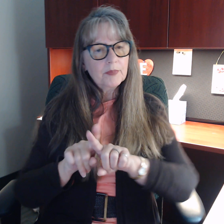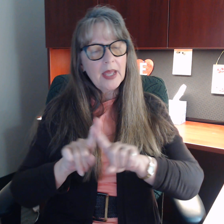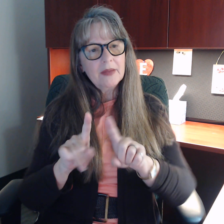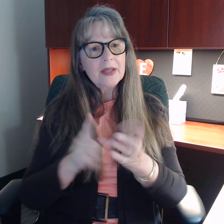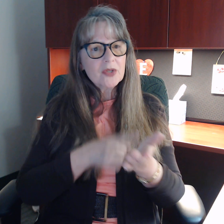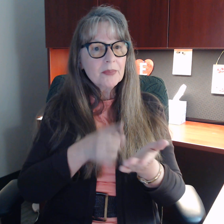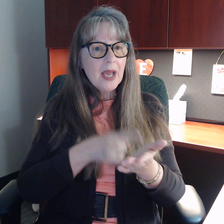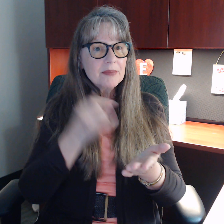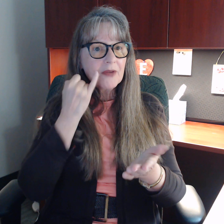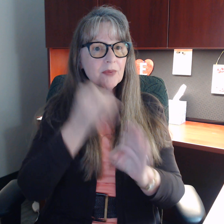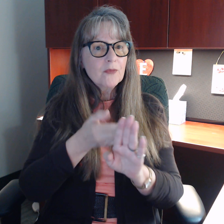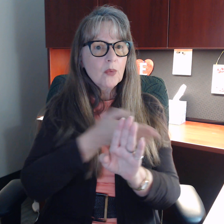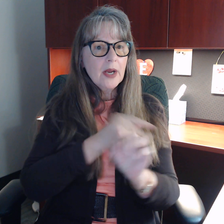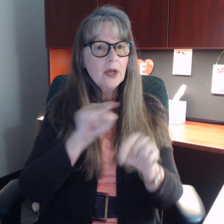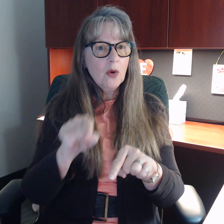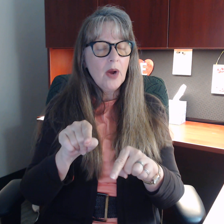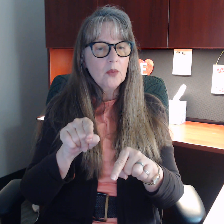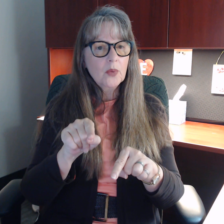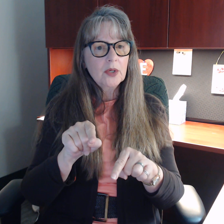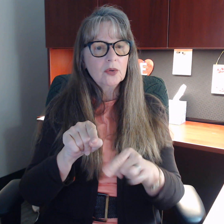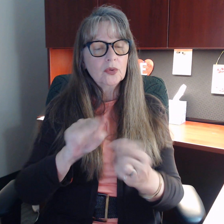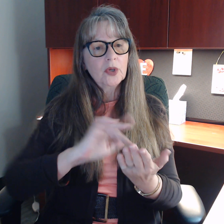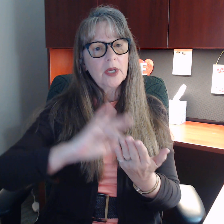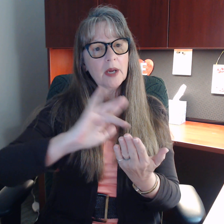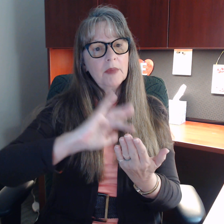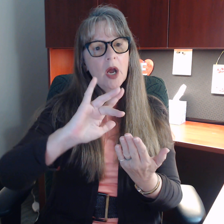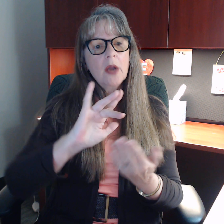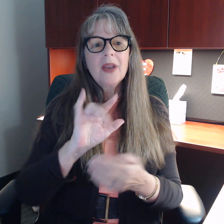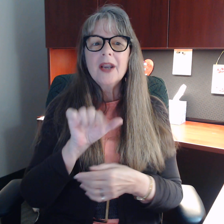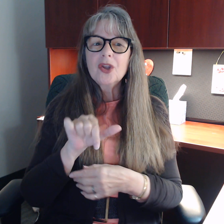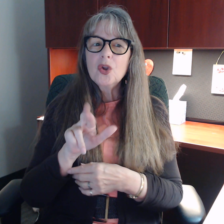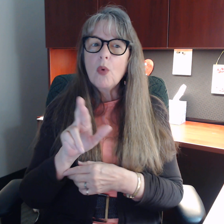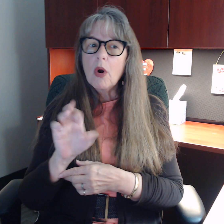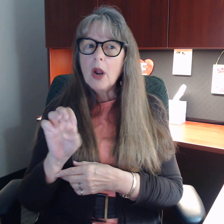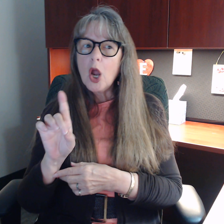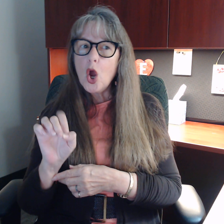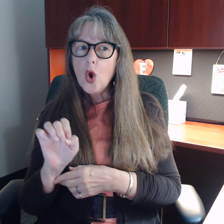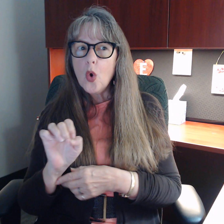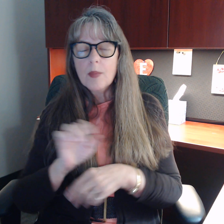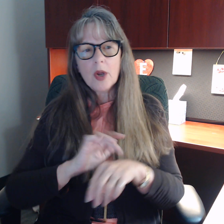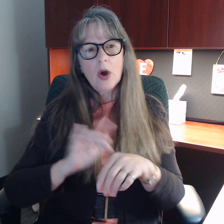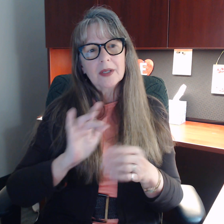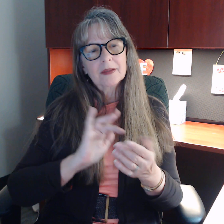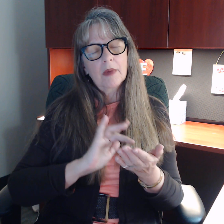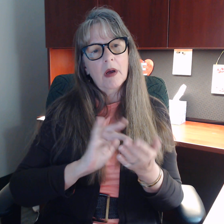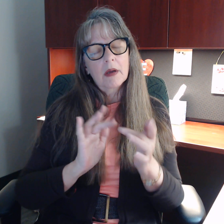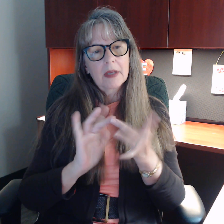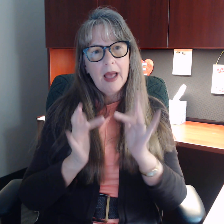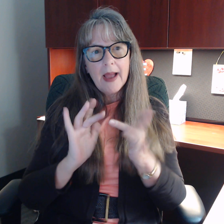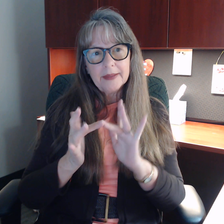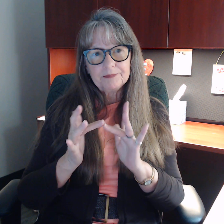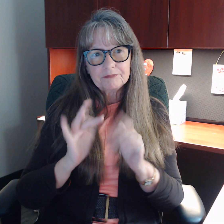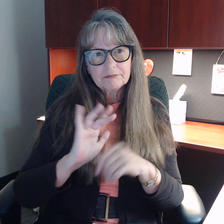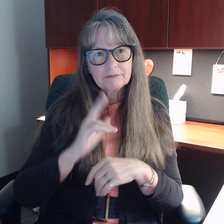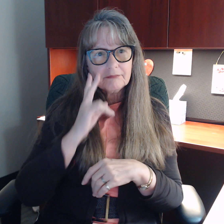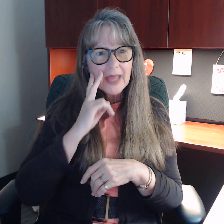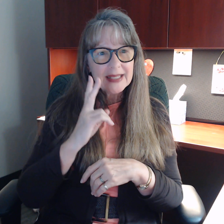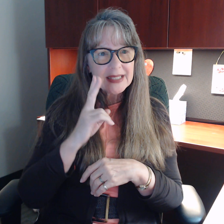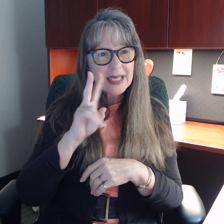then sometimes if before I go, I will look it up, not a QR code, but online and see